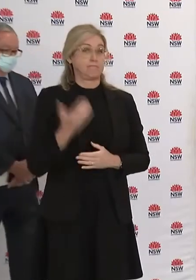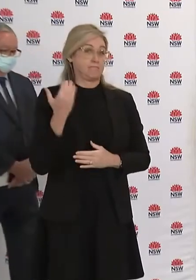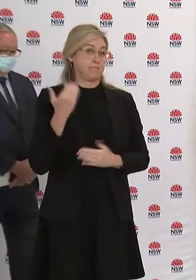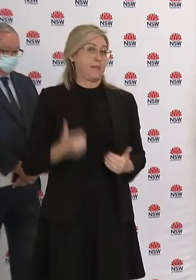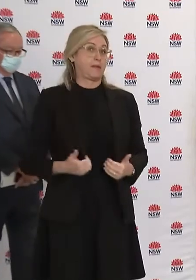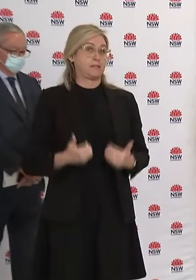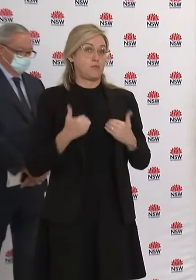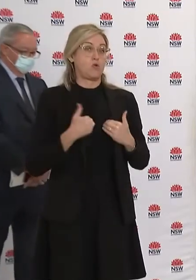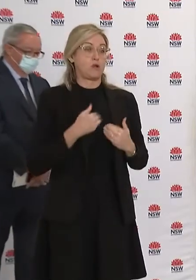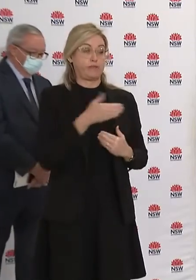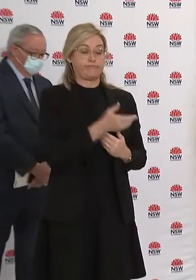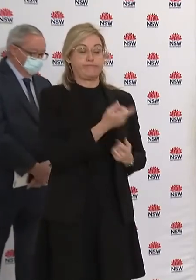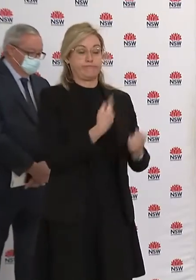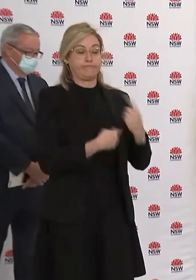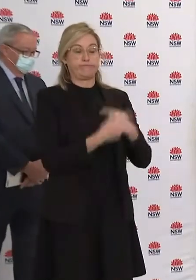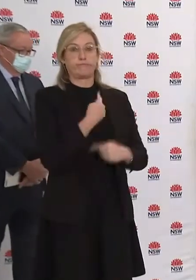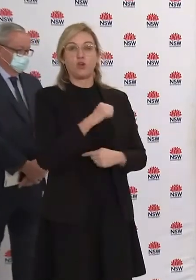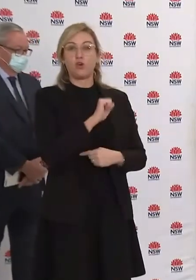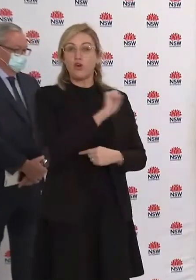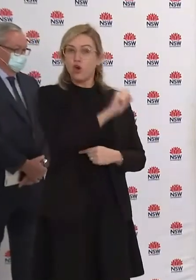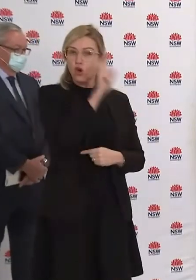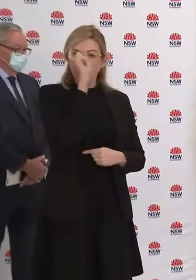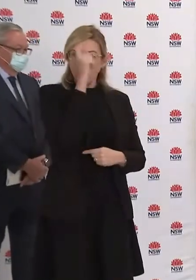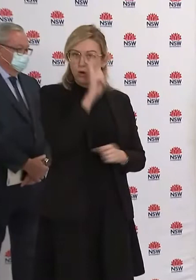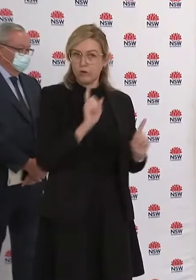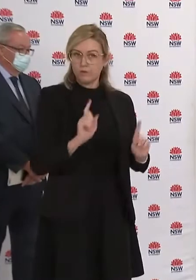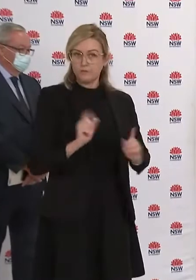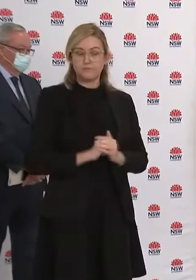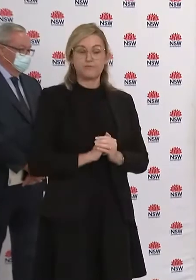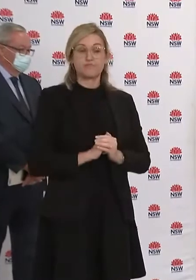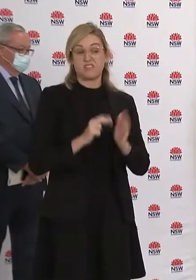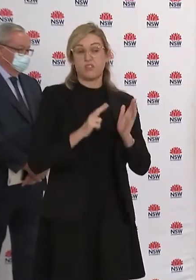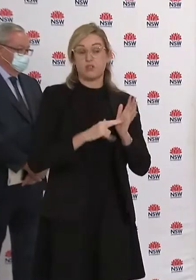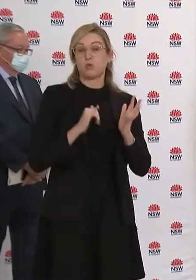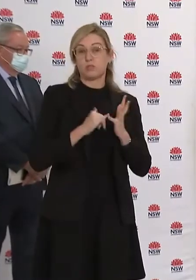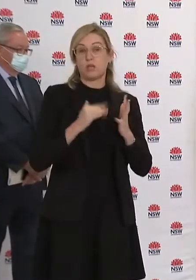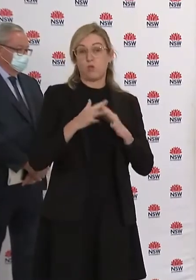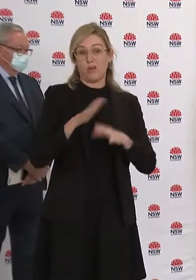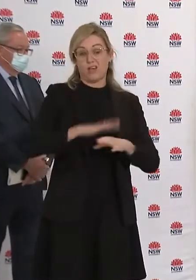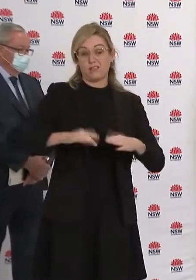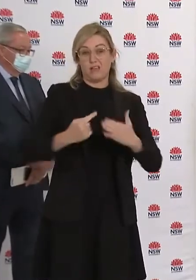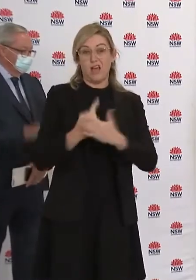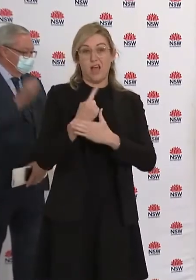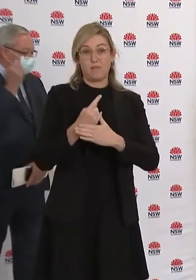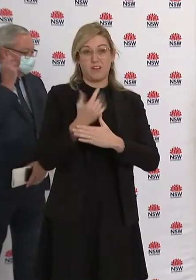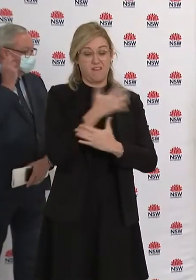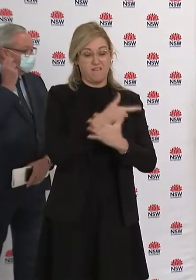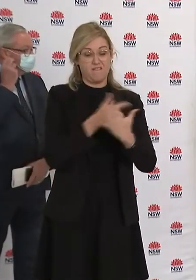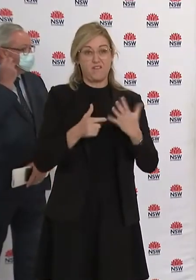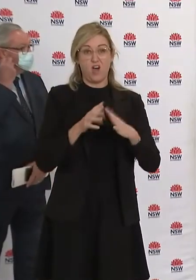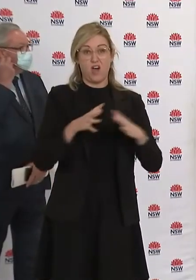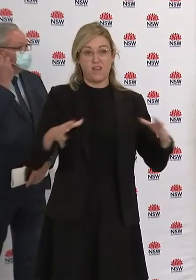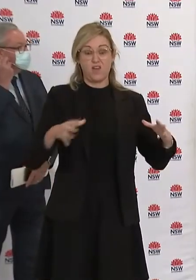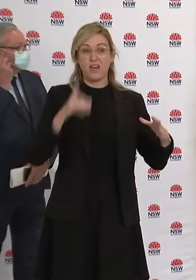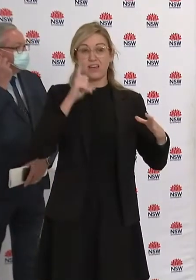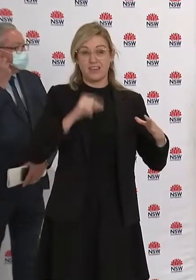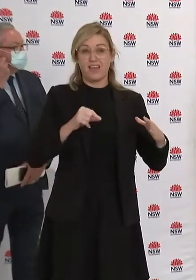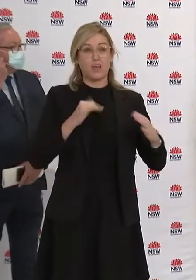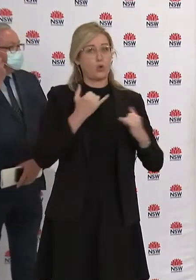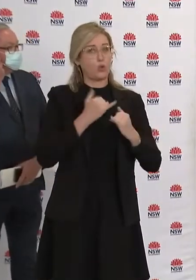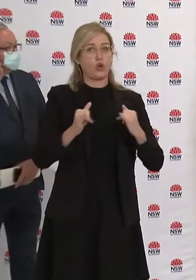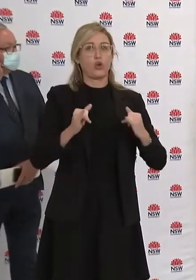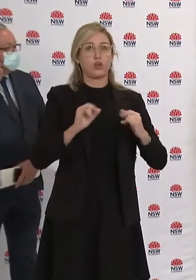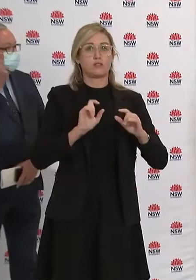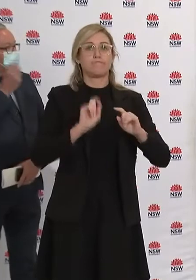her concerns that what is going on in New South Wales has the impact of affecting the rest of the nation. And for